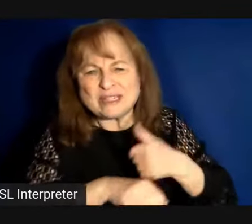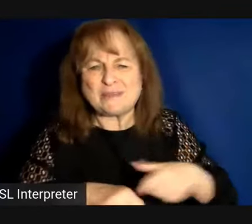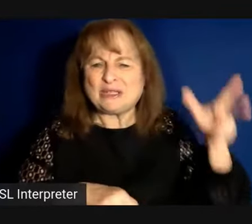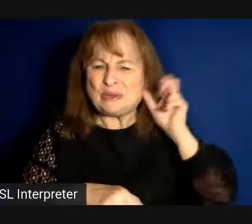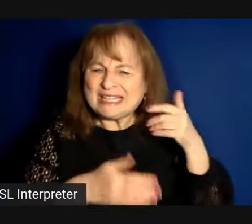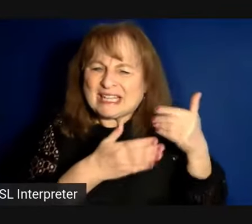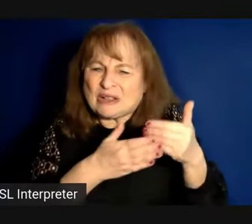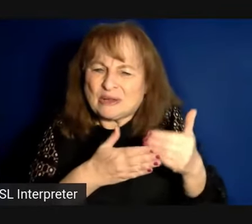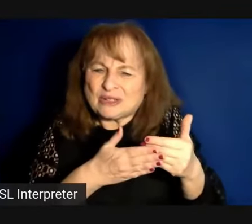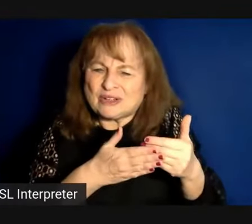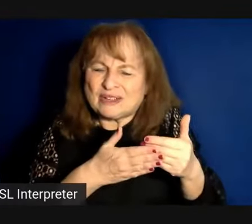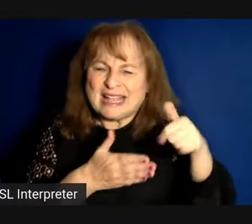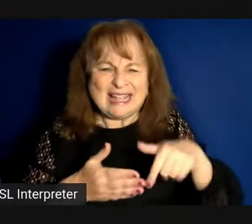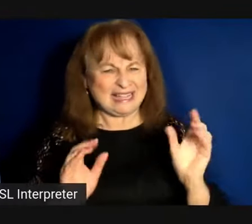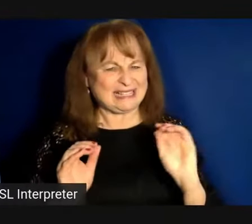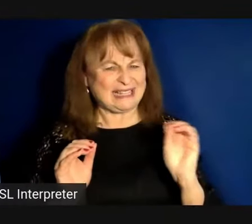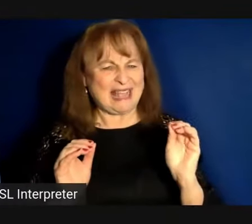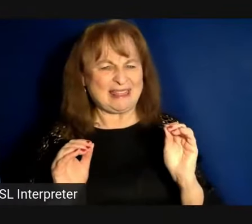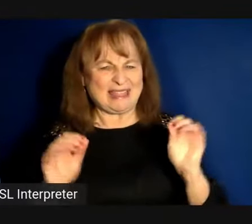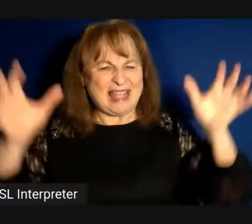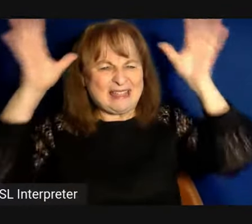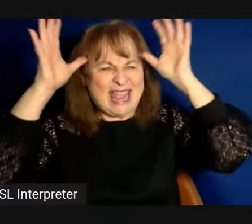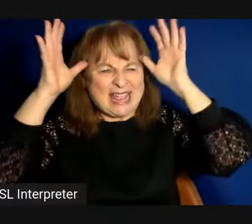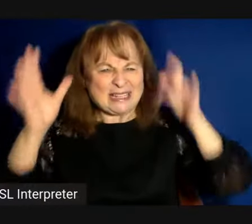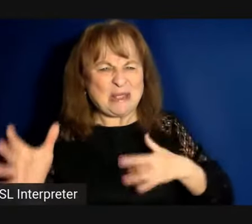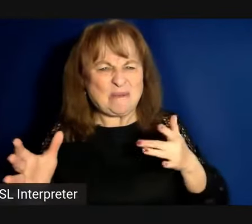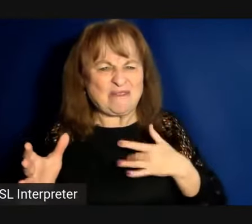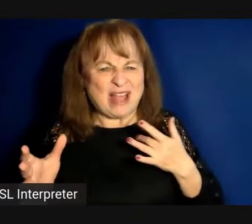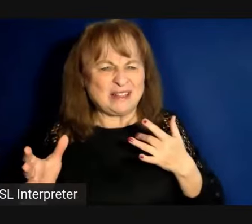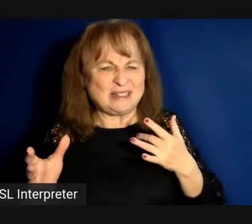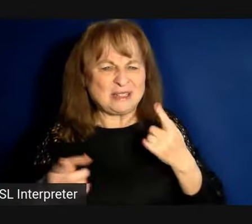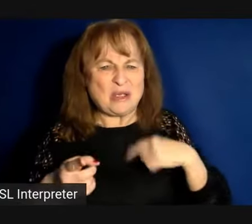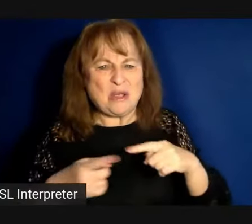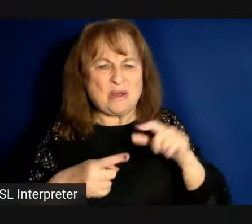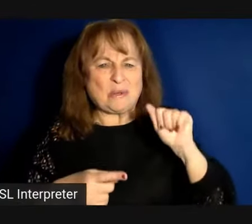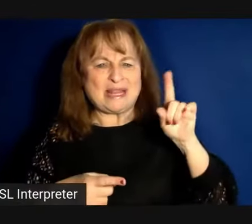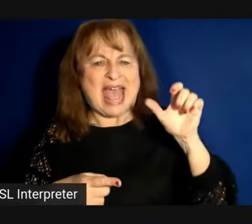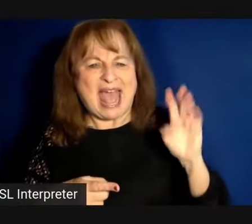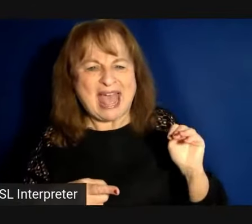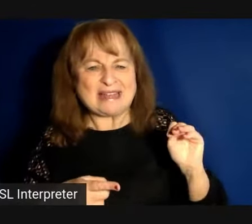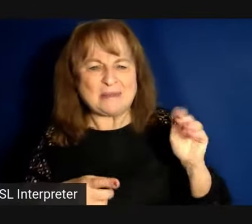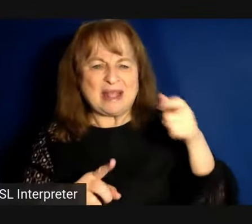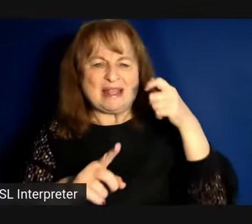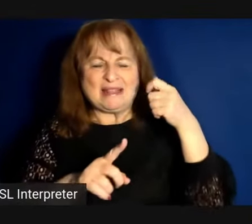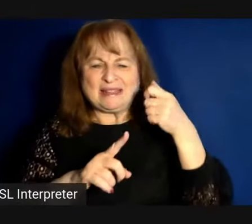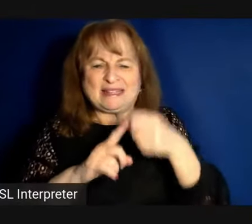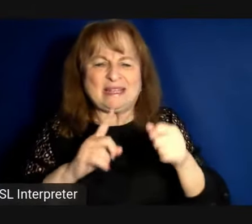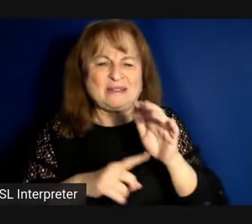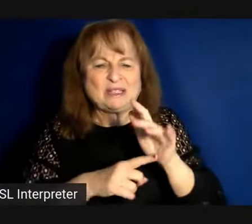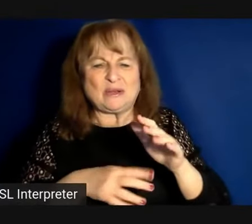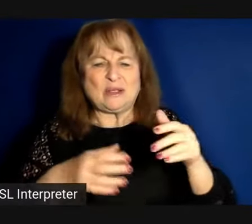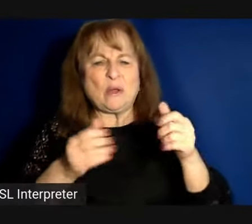closer is this the nothing the antelope felt when Adam lit on his own entitling dubbed